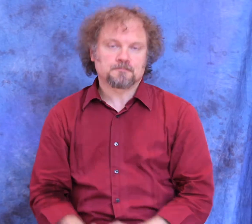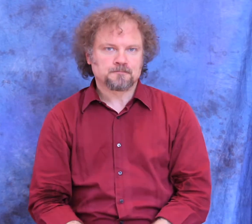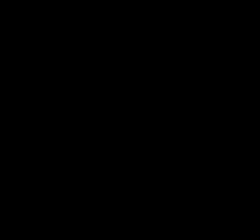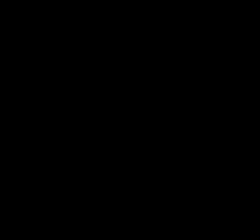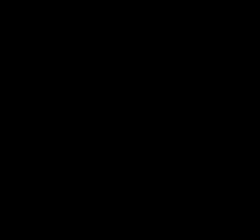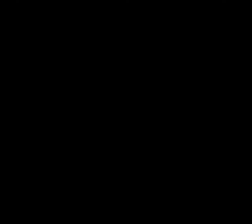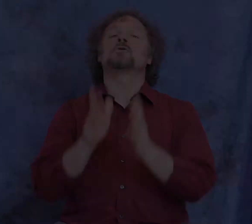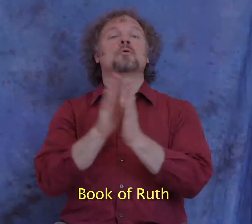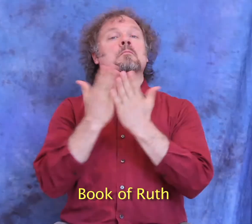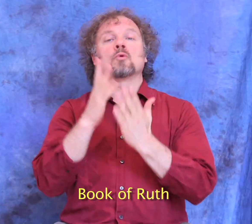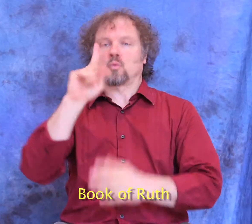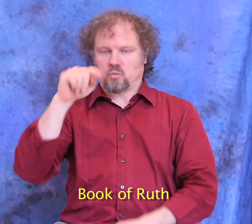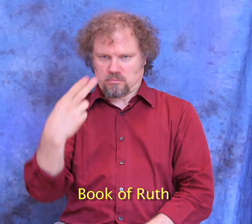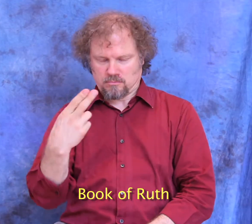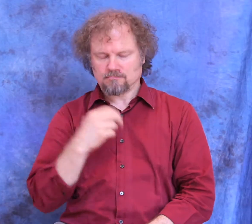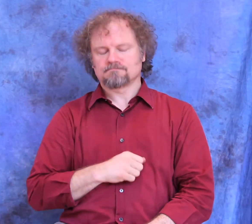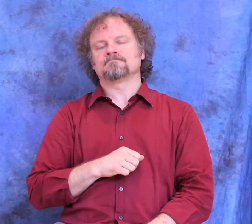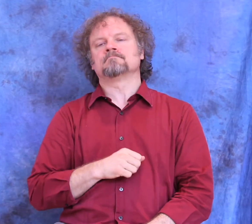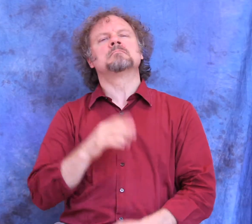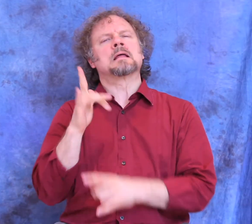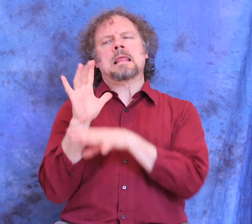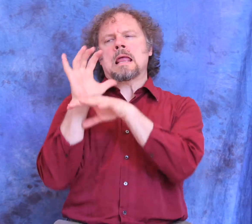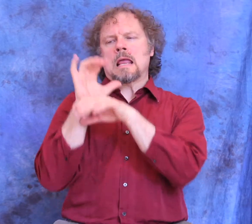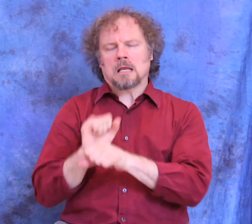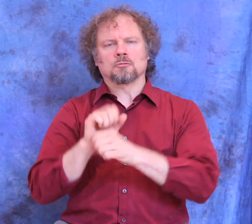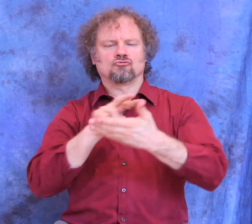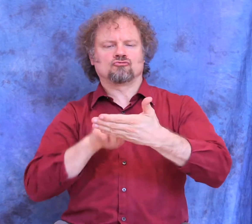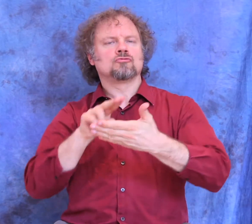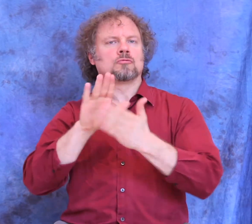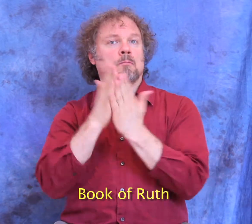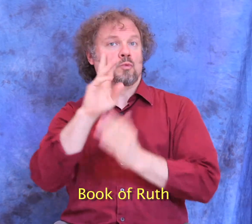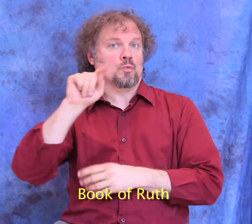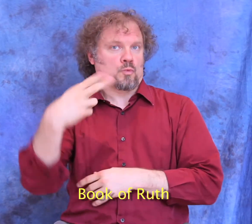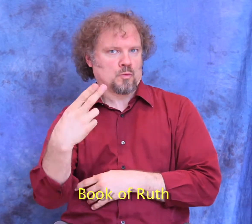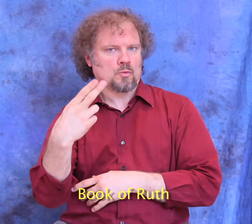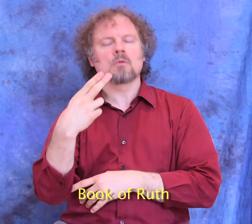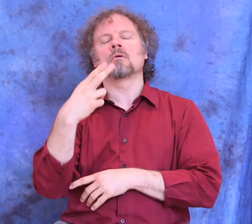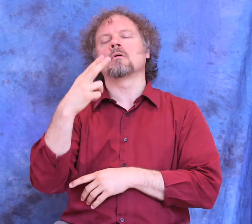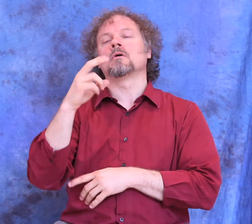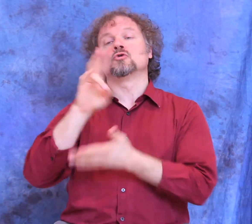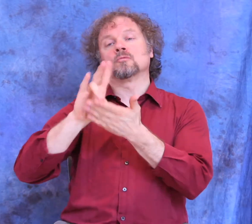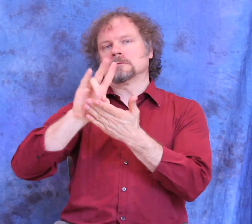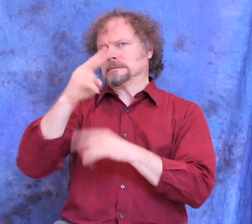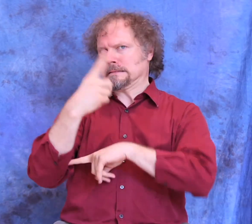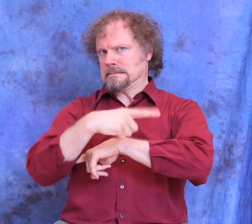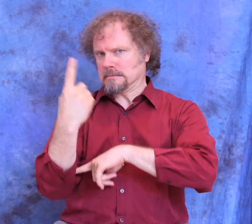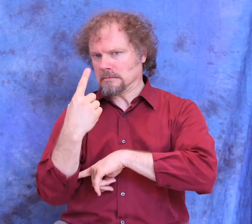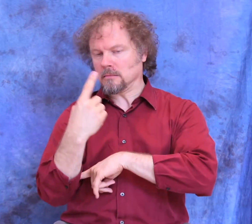Book of Ruth. It is customary to read the Book of Ruth on the second day of Shavuos. Ruth was the princess